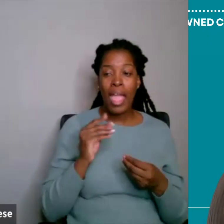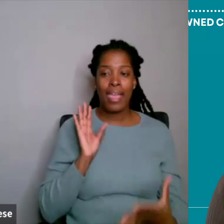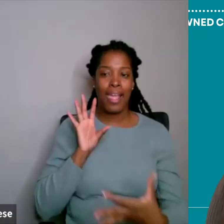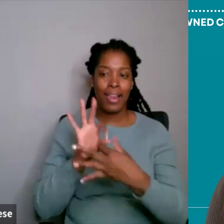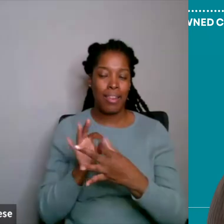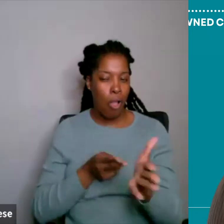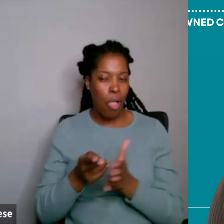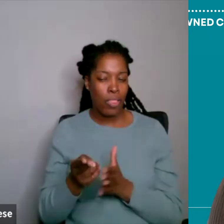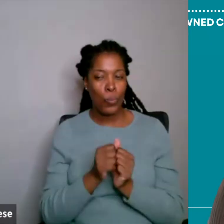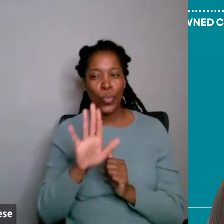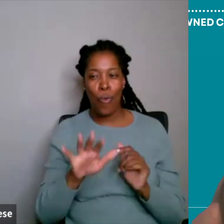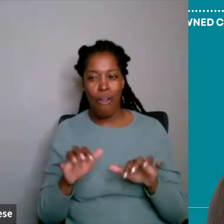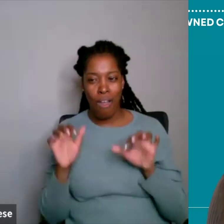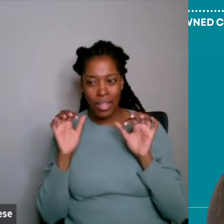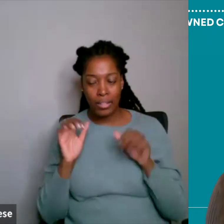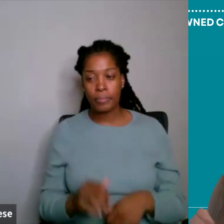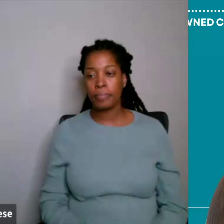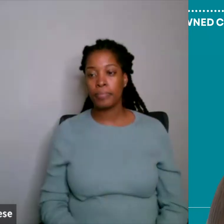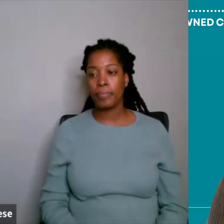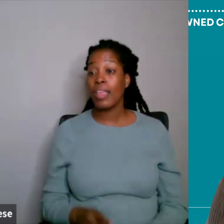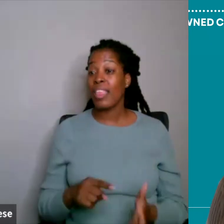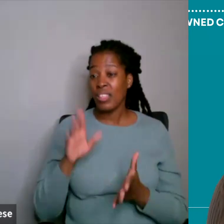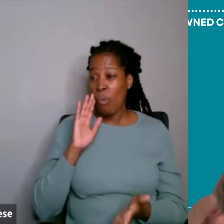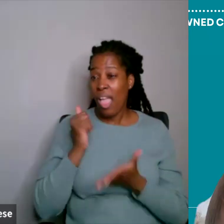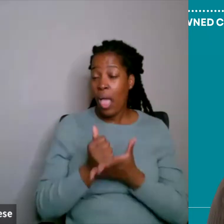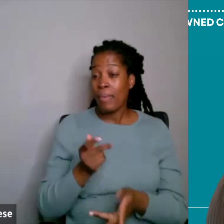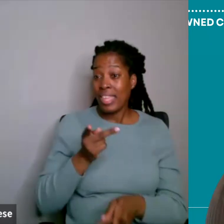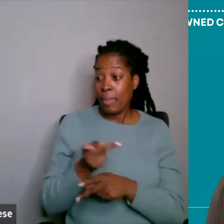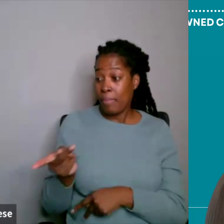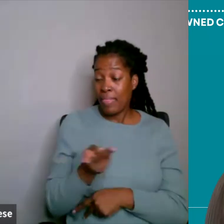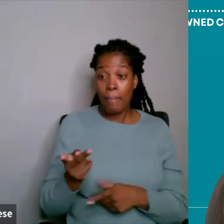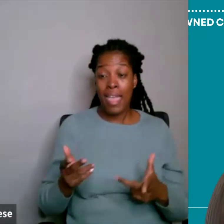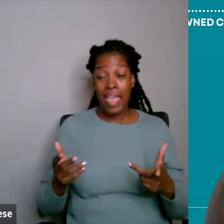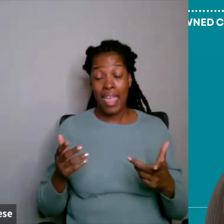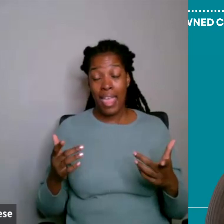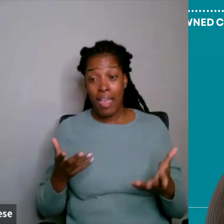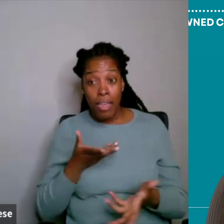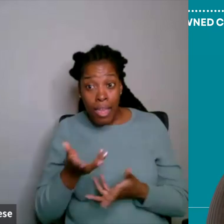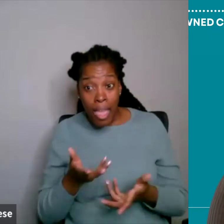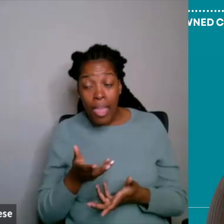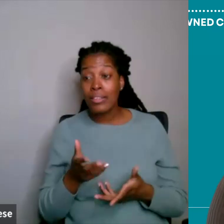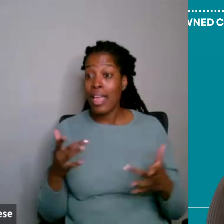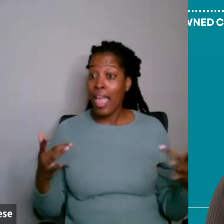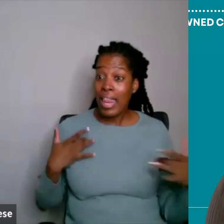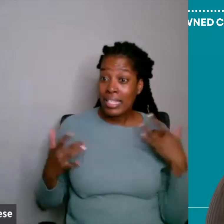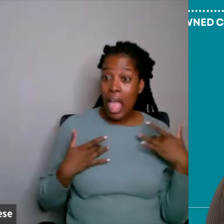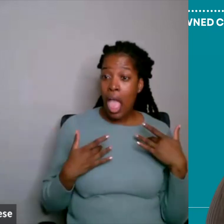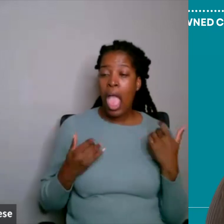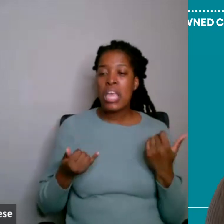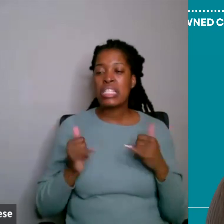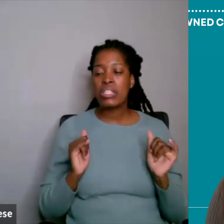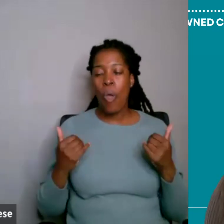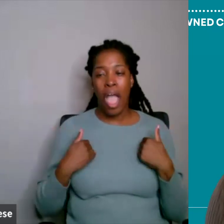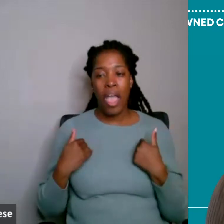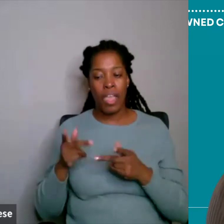audience. This will help keep them engaged and excited while still giving the broccoli its spot on the plate so that your business can